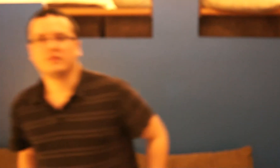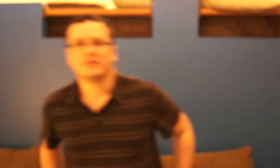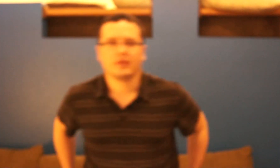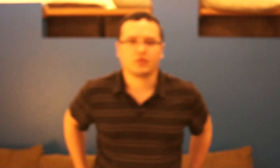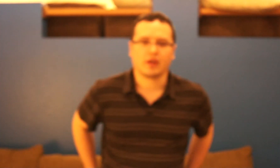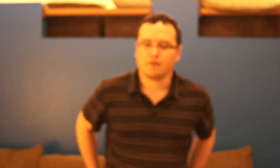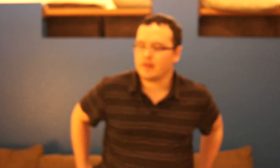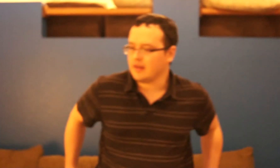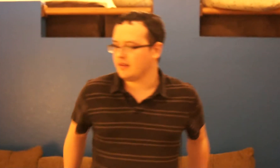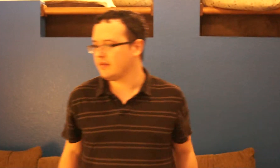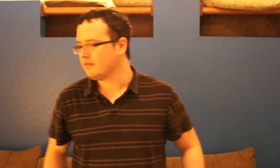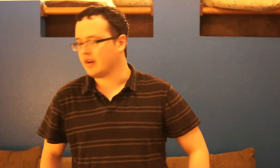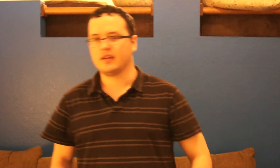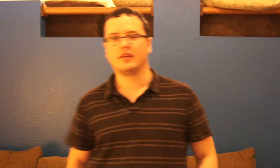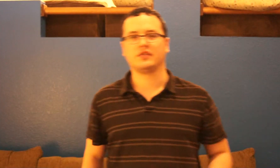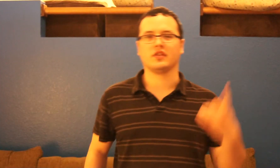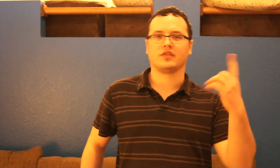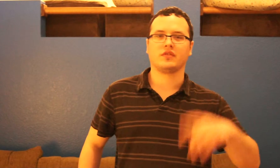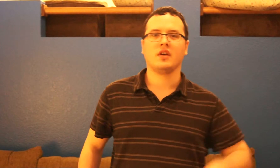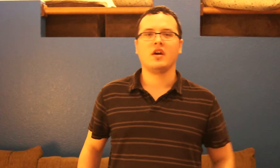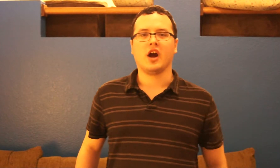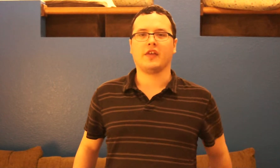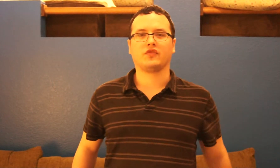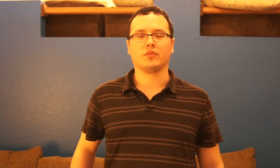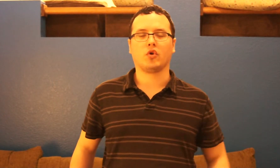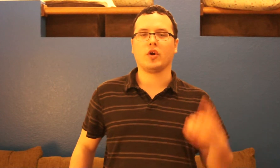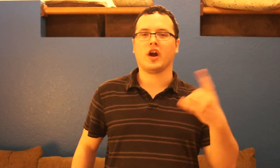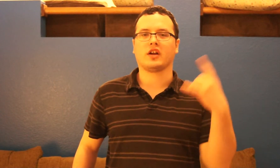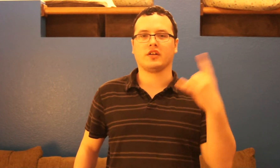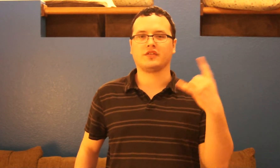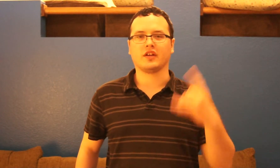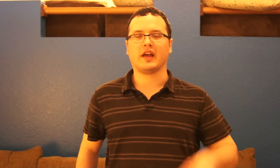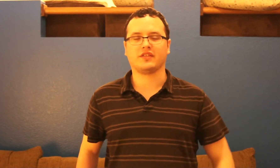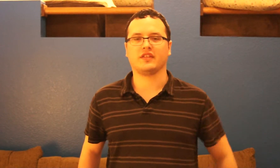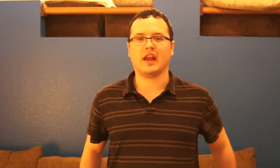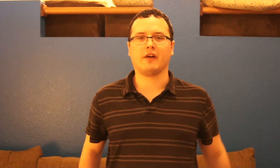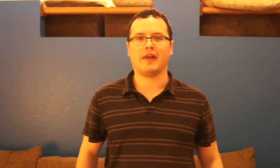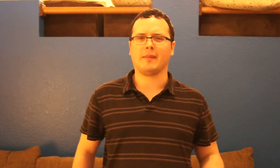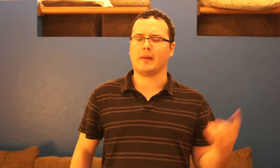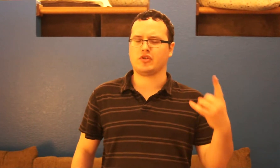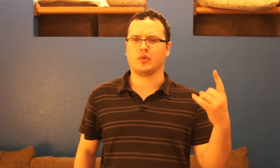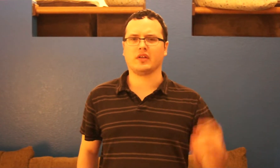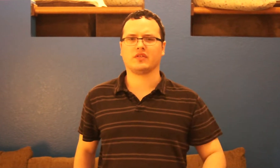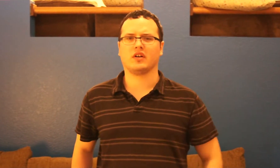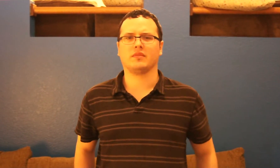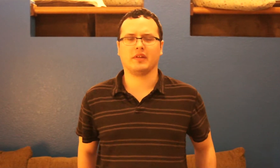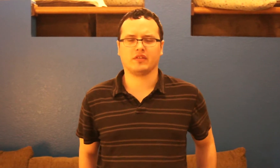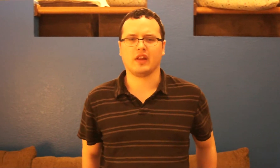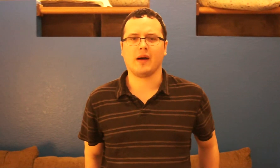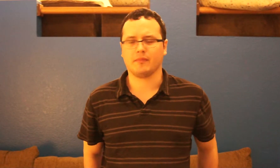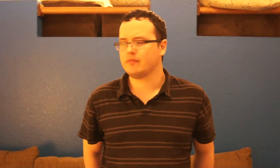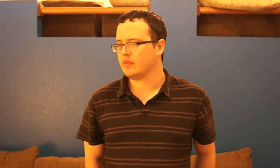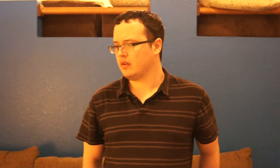Alright. This one I can find. Alright, let's do this. Alright, this is from Corey Hart called Sunglasses at Night off the album. I'm not sure what it's called, but it's a good album.